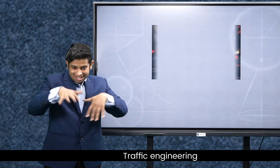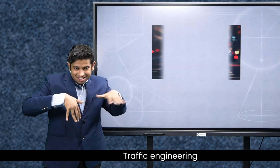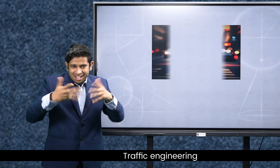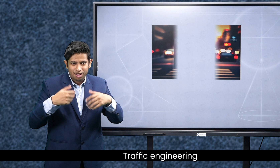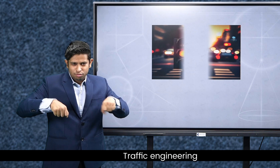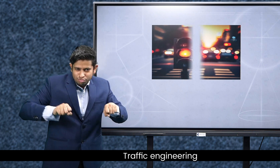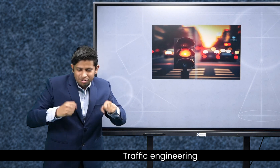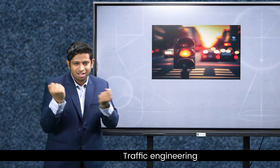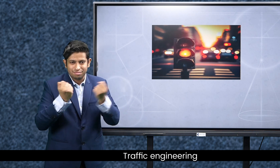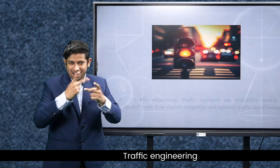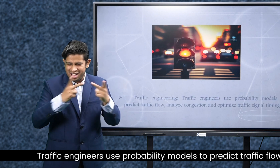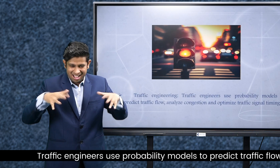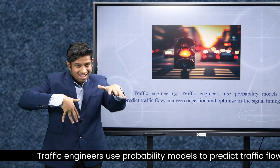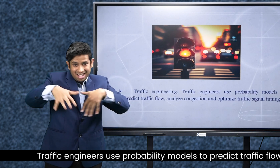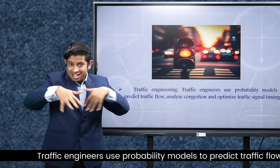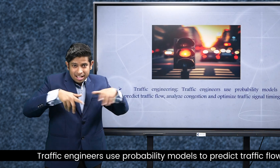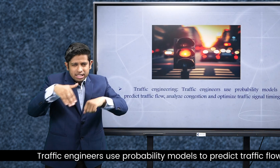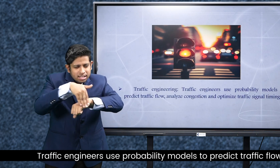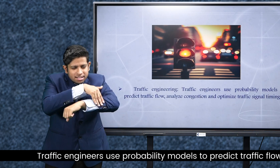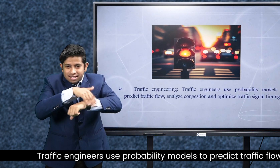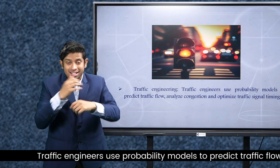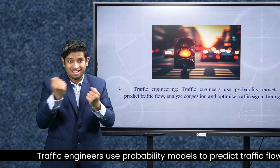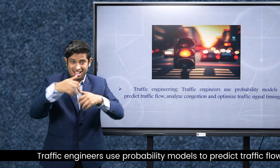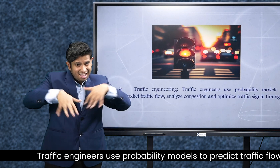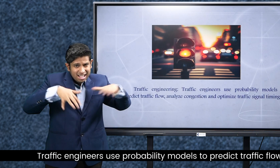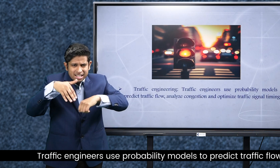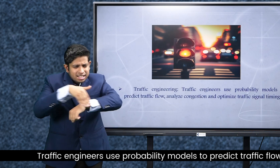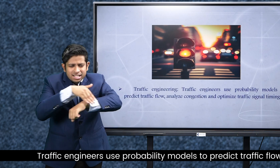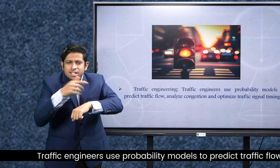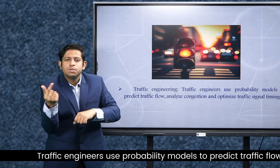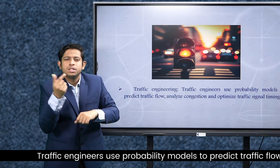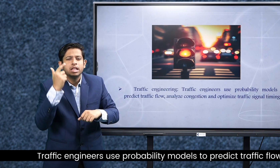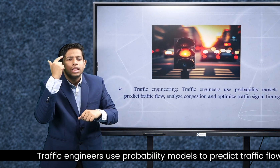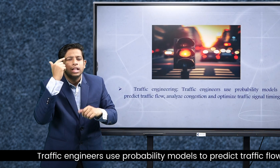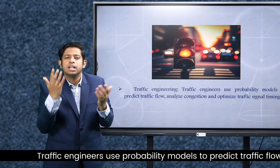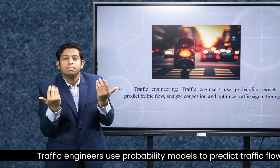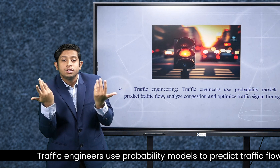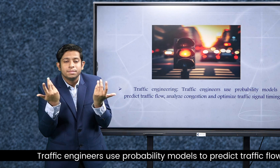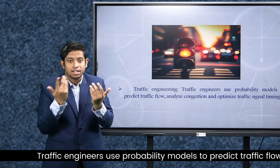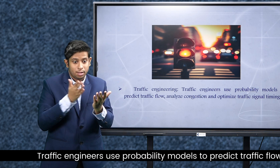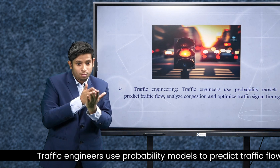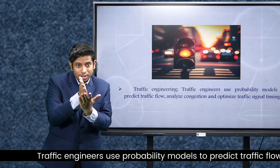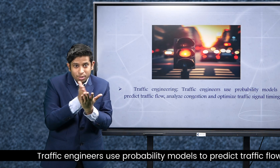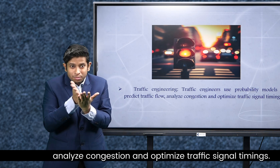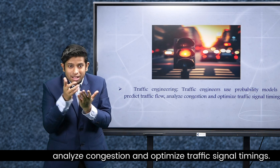Traffic engineering. Traffic engineers use probability models to predict traffic flow,